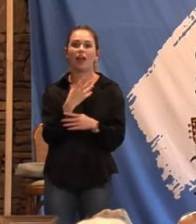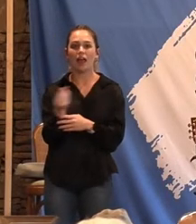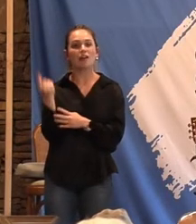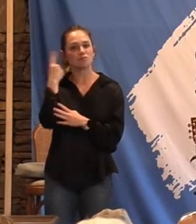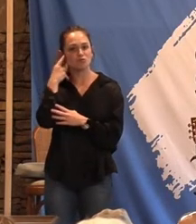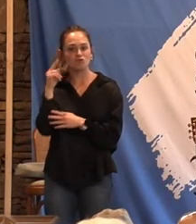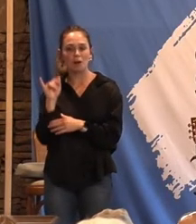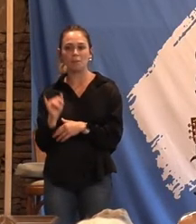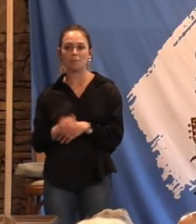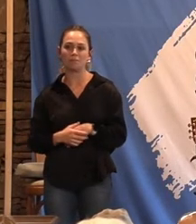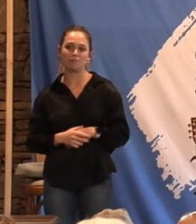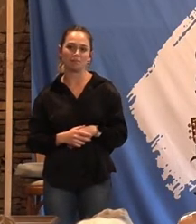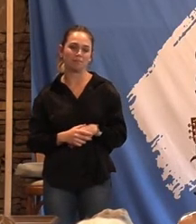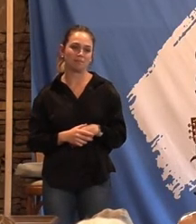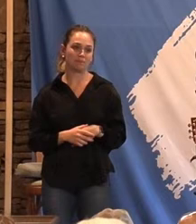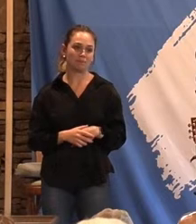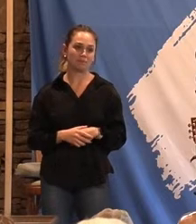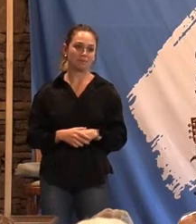rhyme.